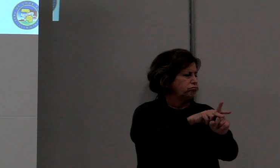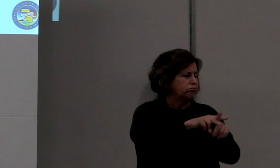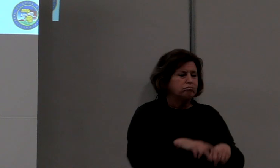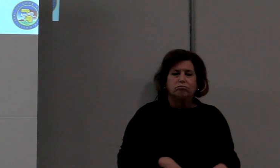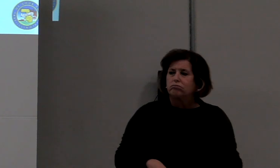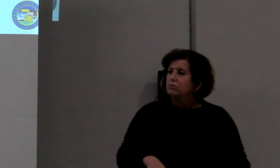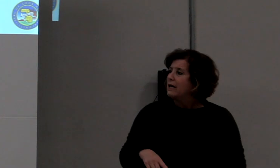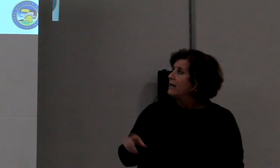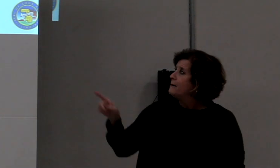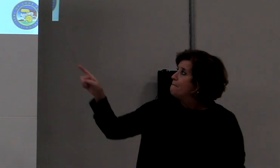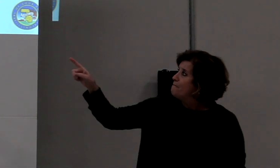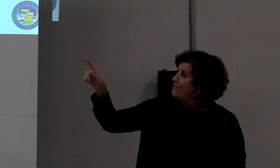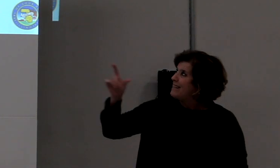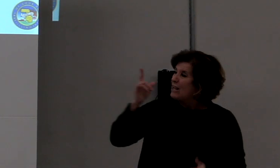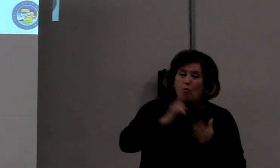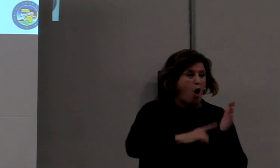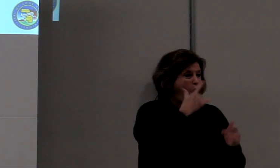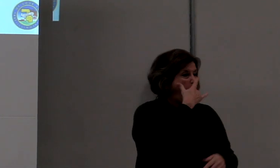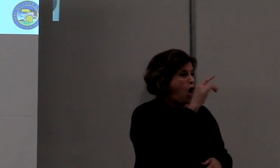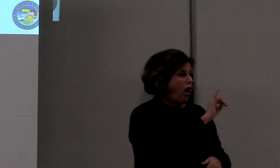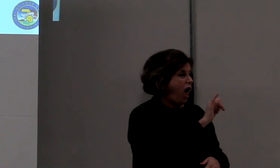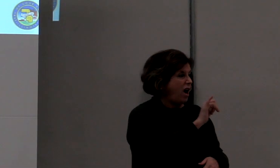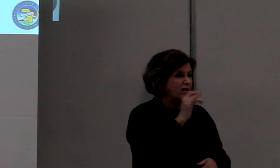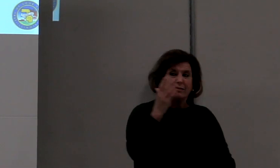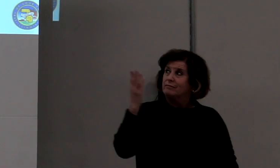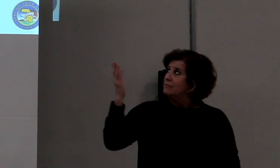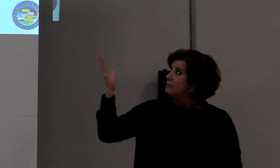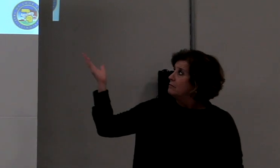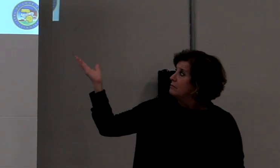This is what the appeal form looks like, and most of you are probably familiar with